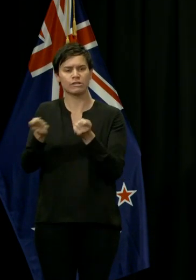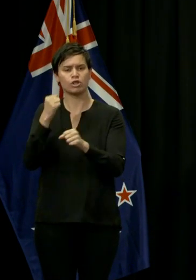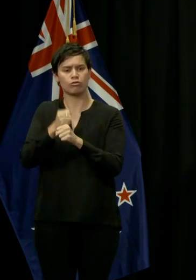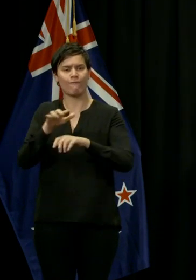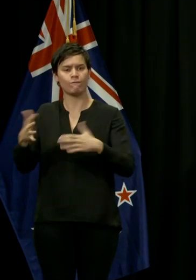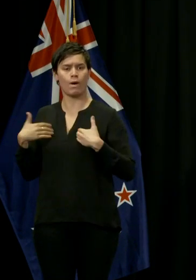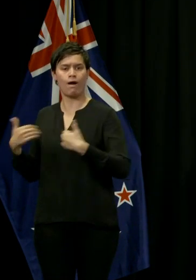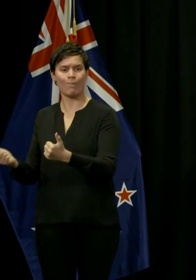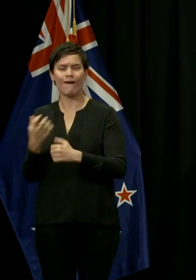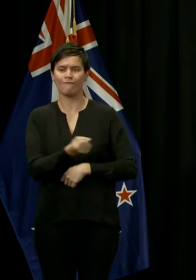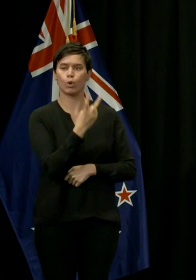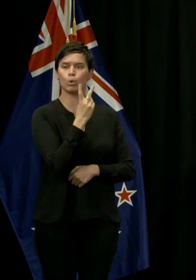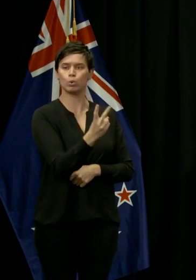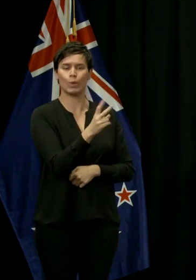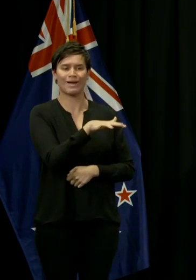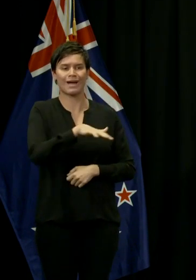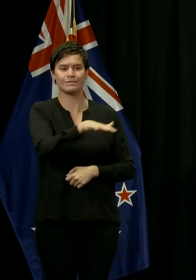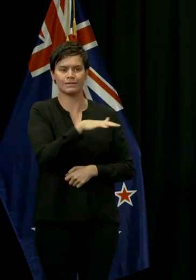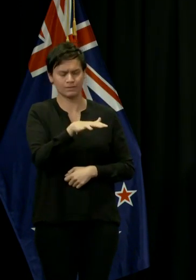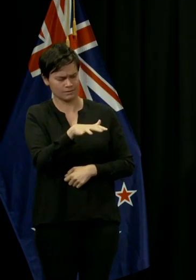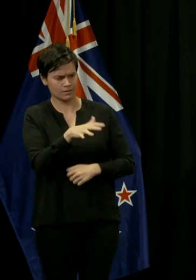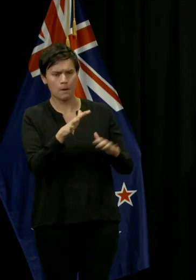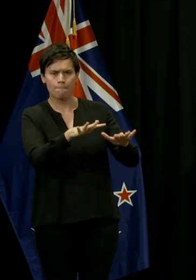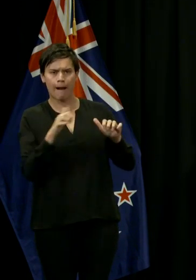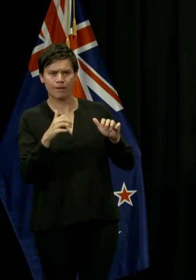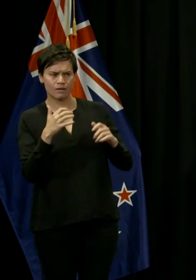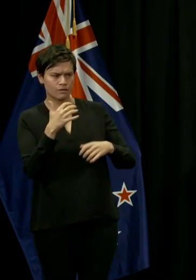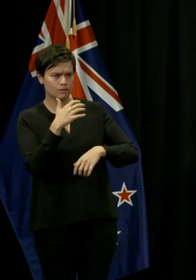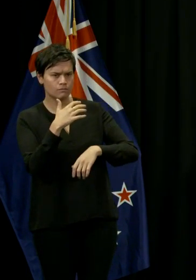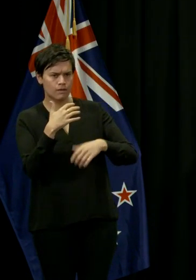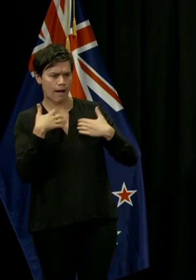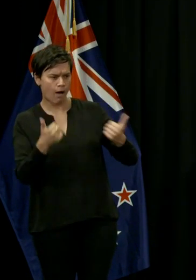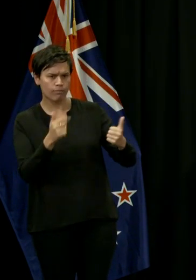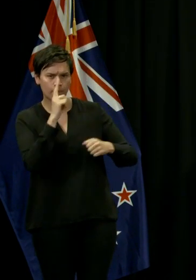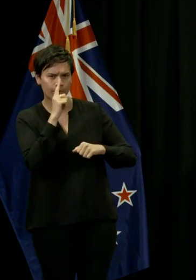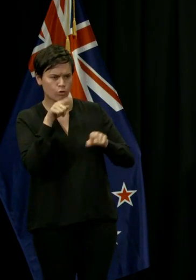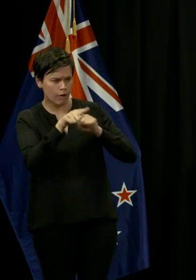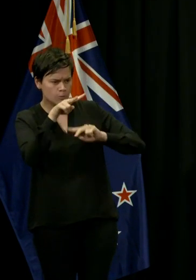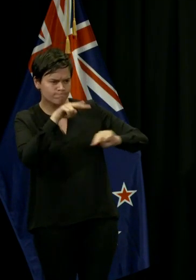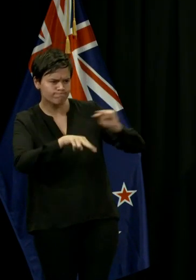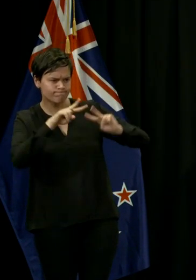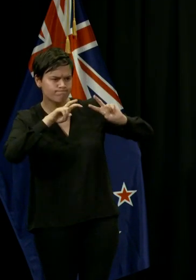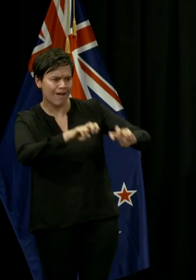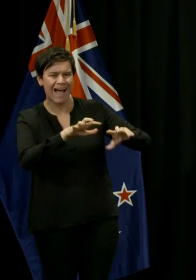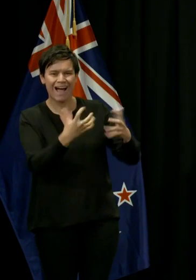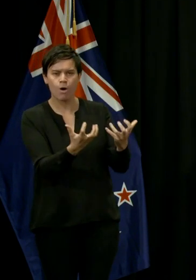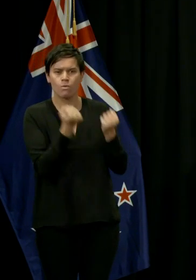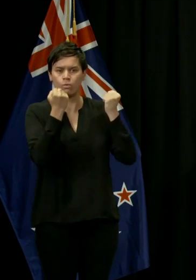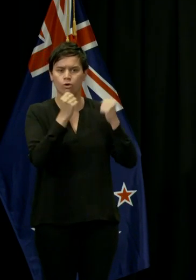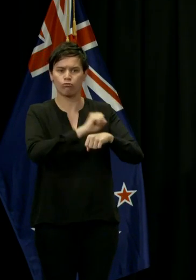2 cases where public health officials have been unable to find how they came in contact with